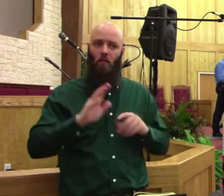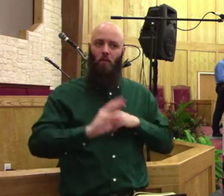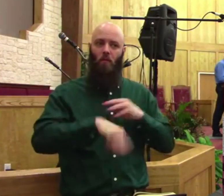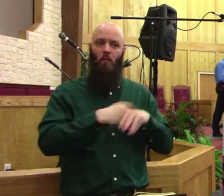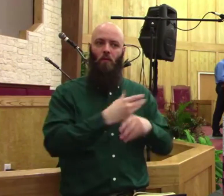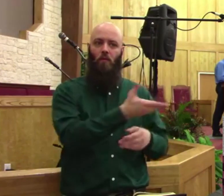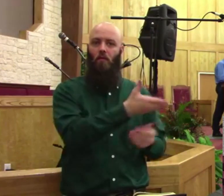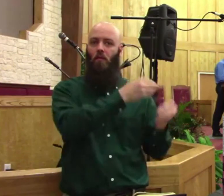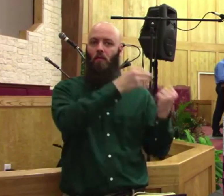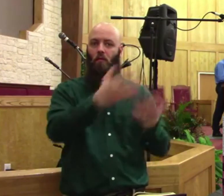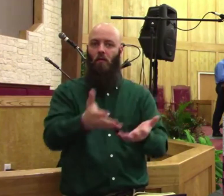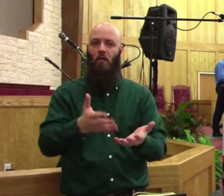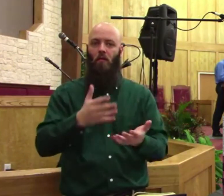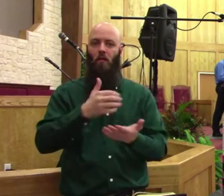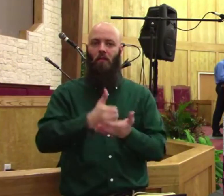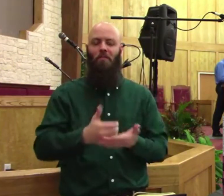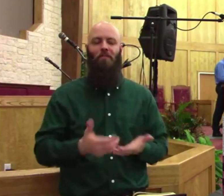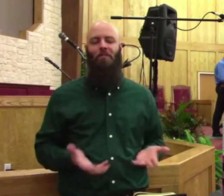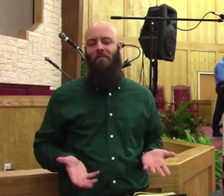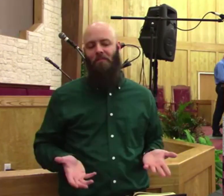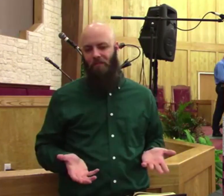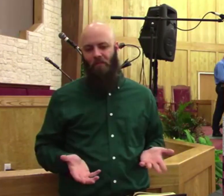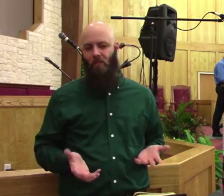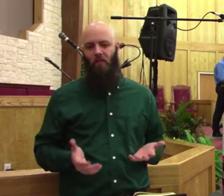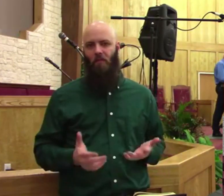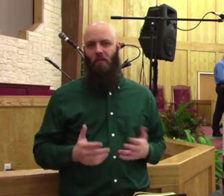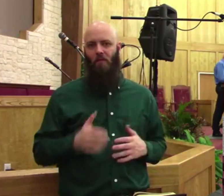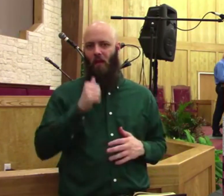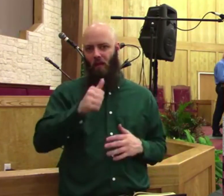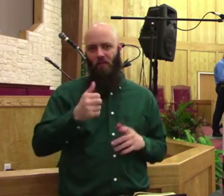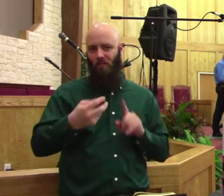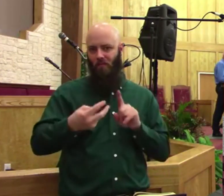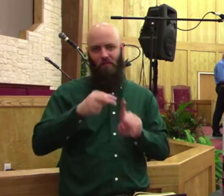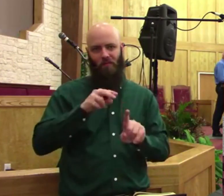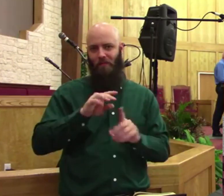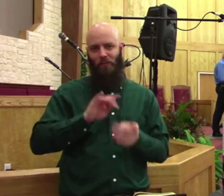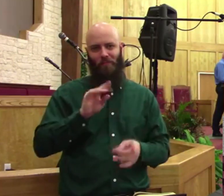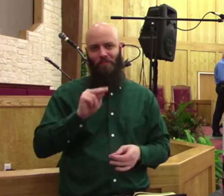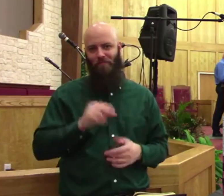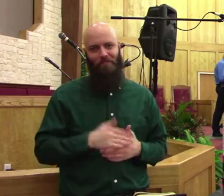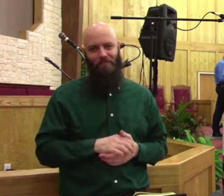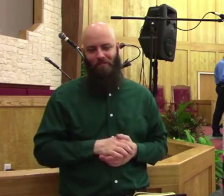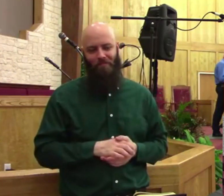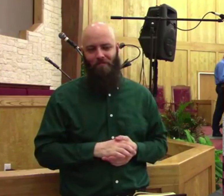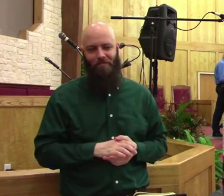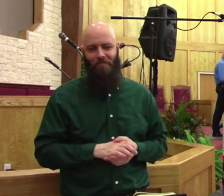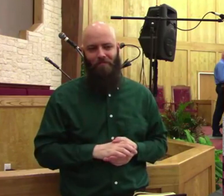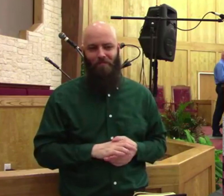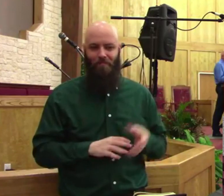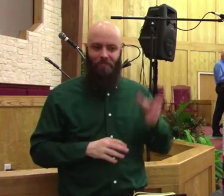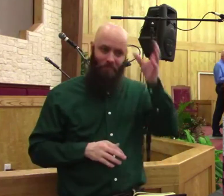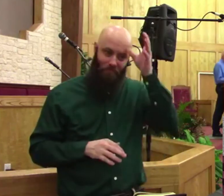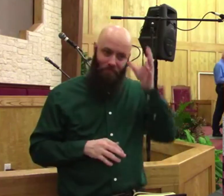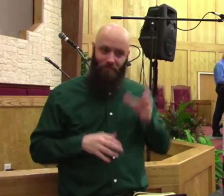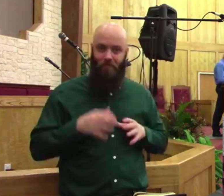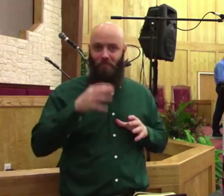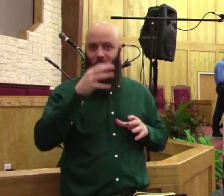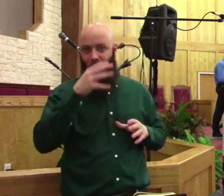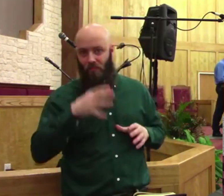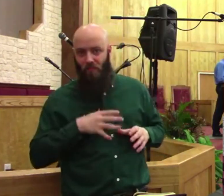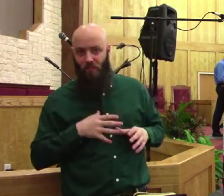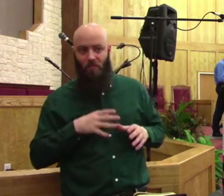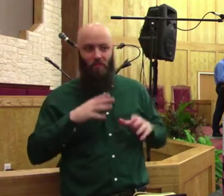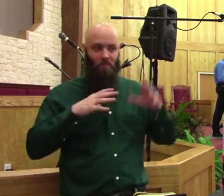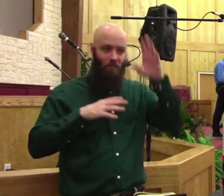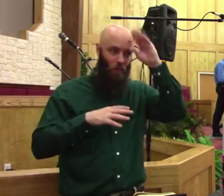anybody in the long run. But man and woman and boys and girls turn